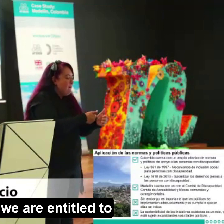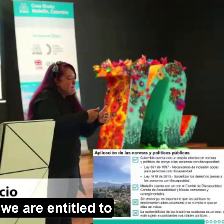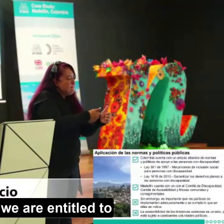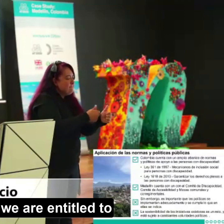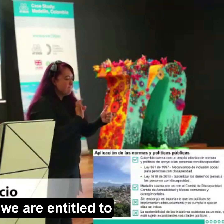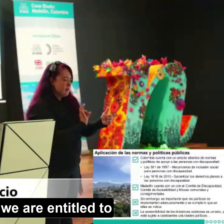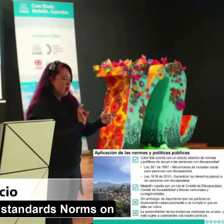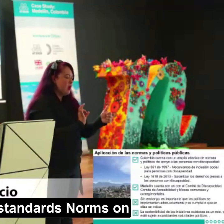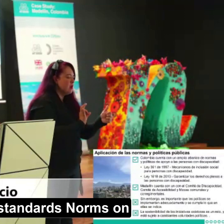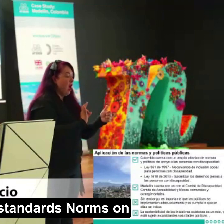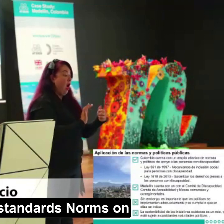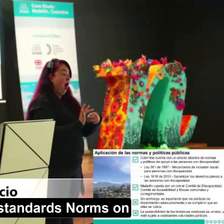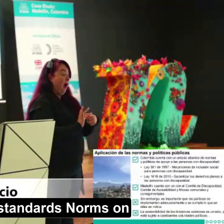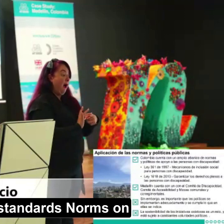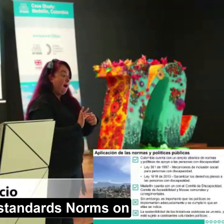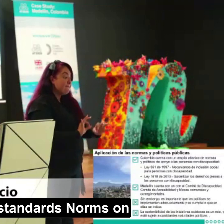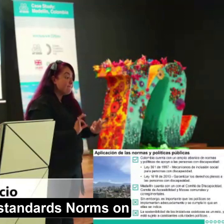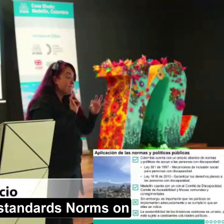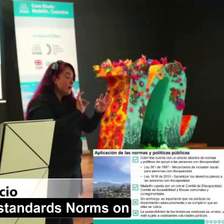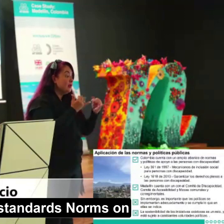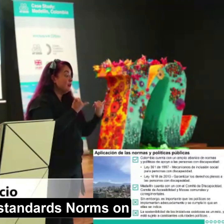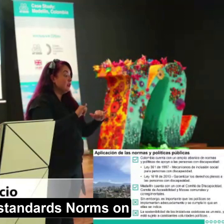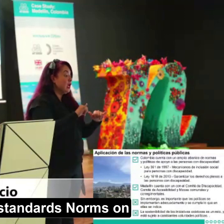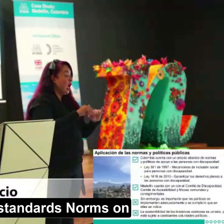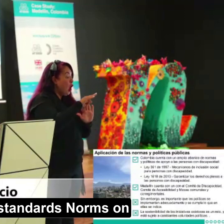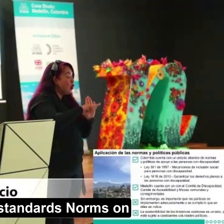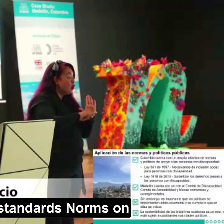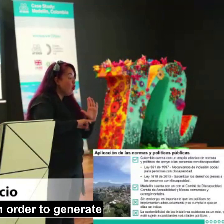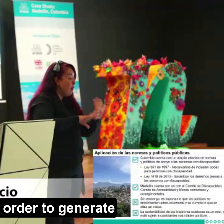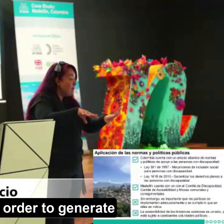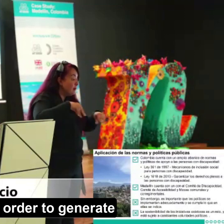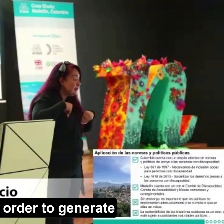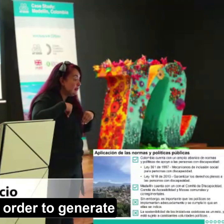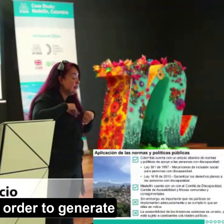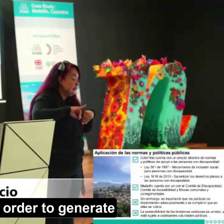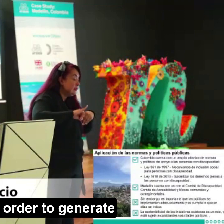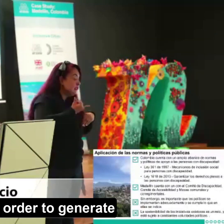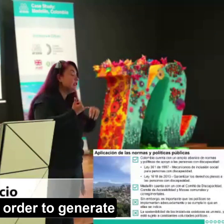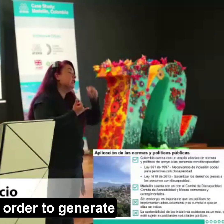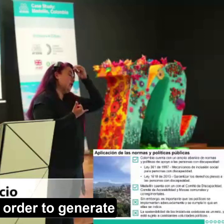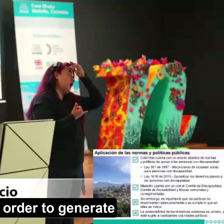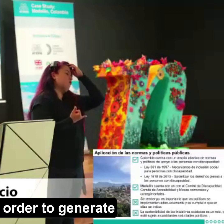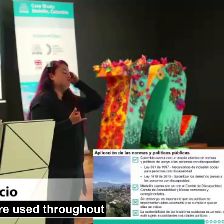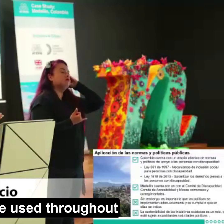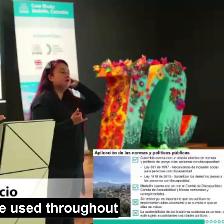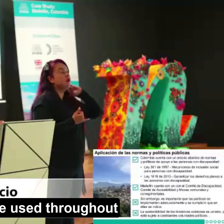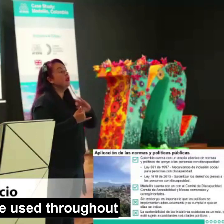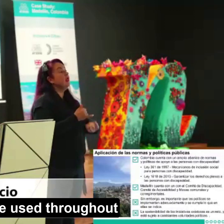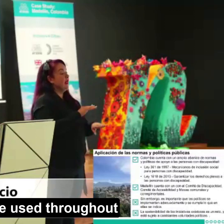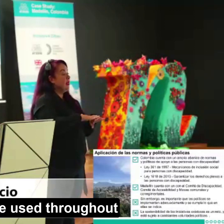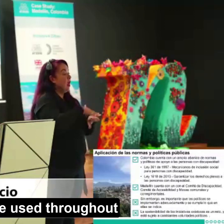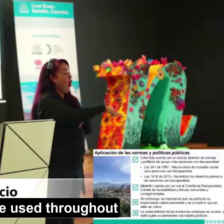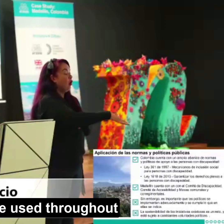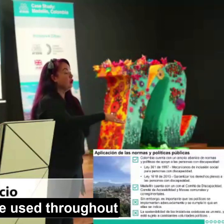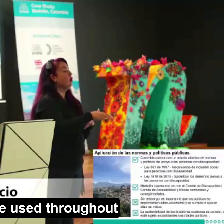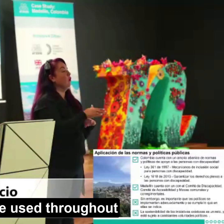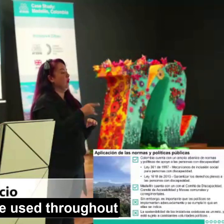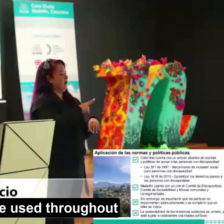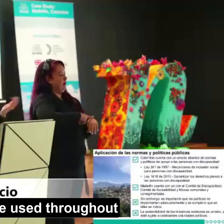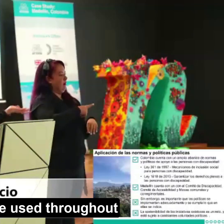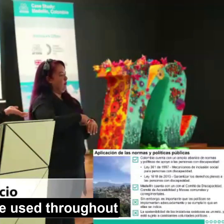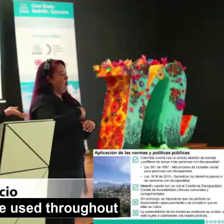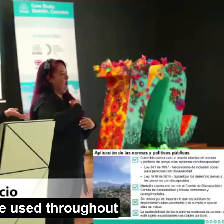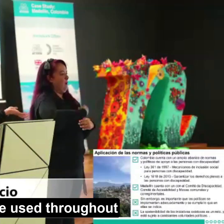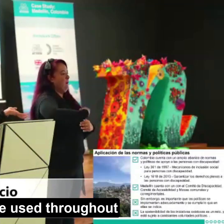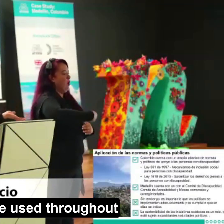that we're entitled to what those standards, norms say in order to generate that